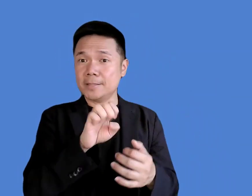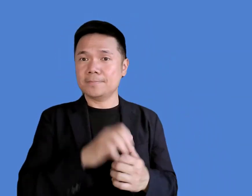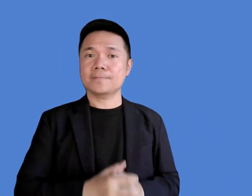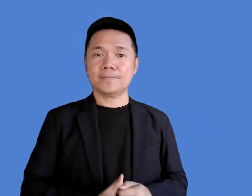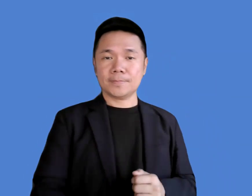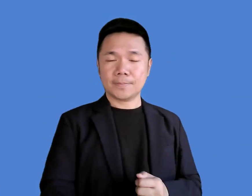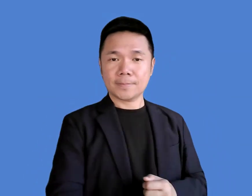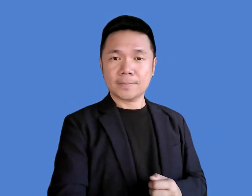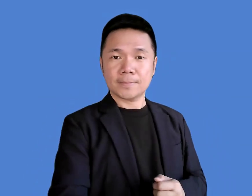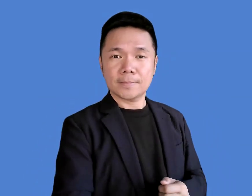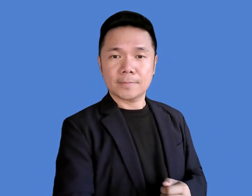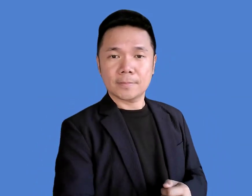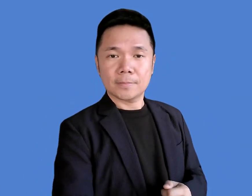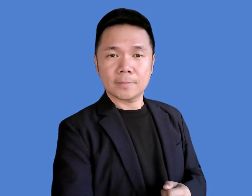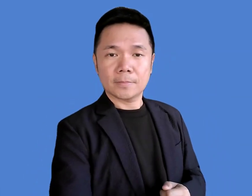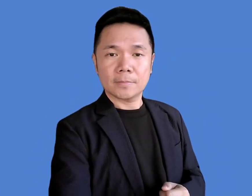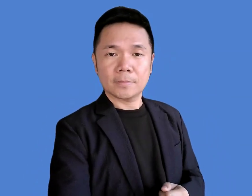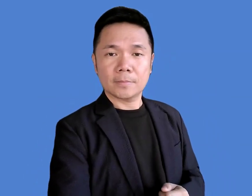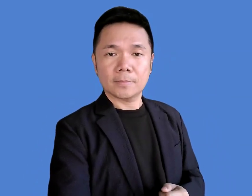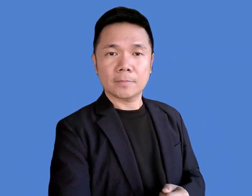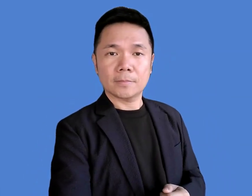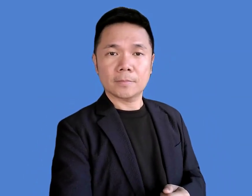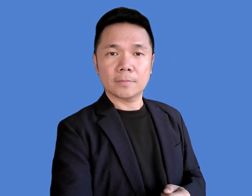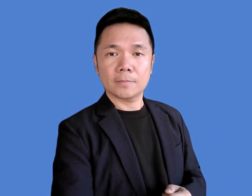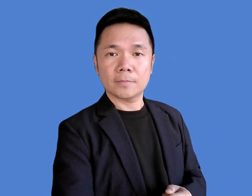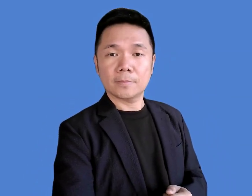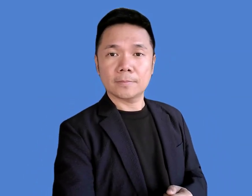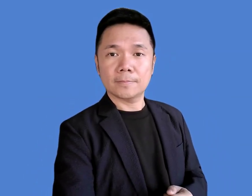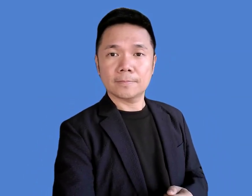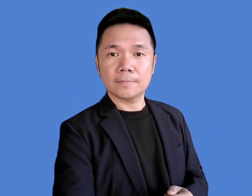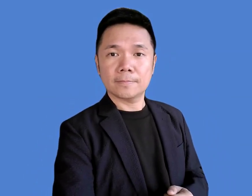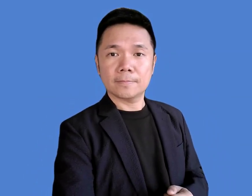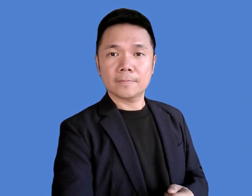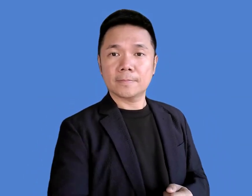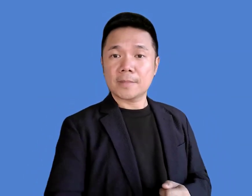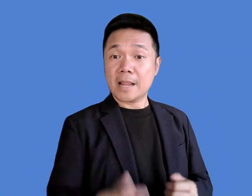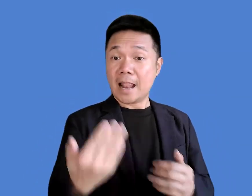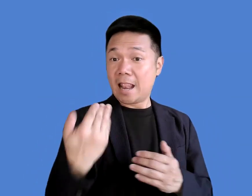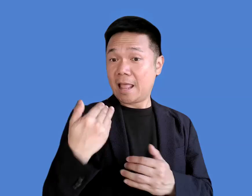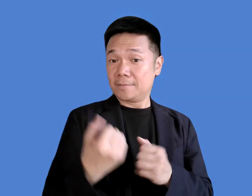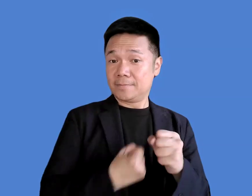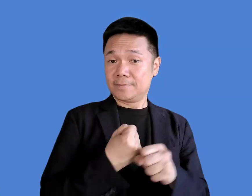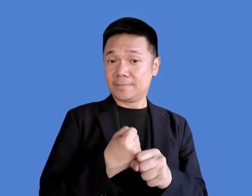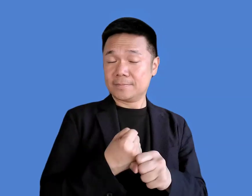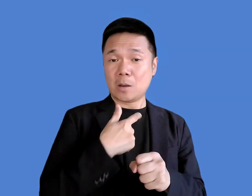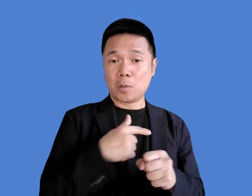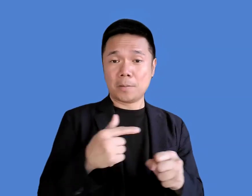we are going to turn into somebody that we have worked for a long time. In the past years, we have been engaging